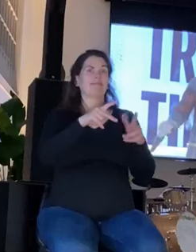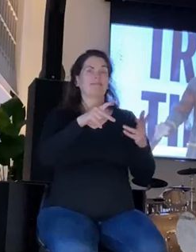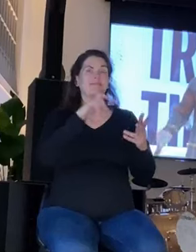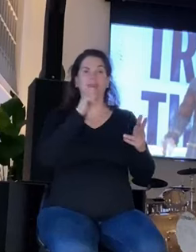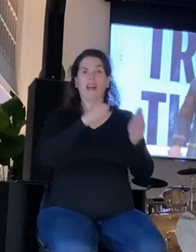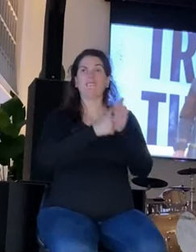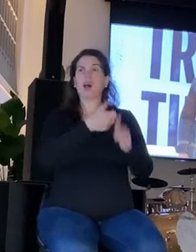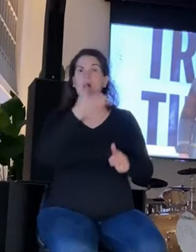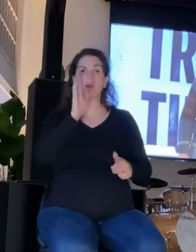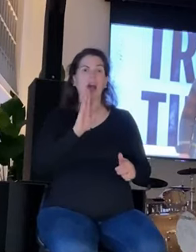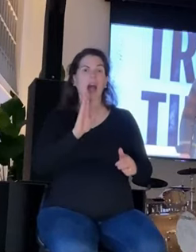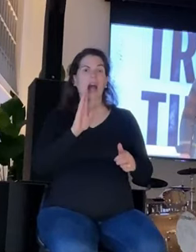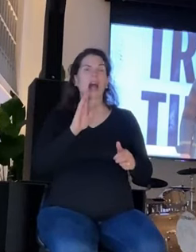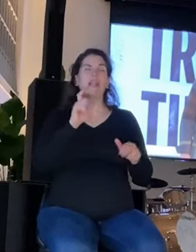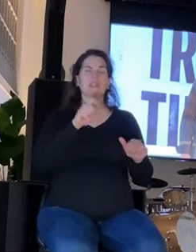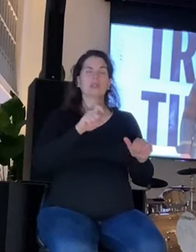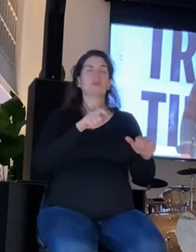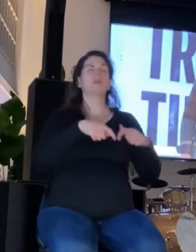and I gotta turn around.